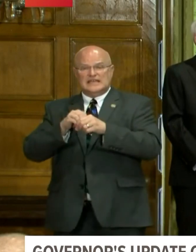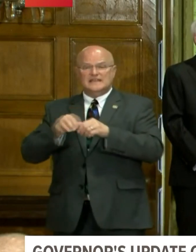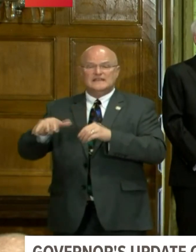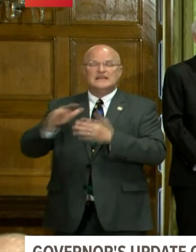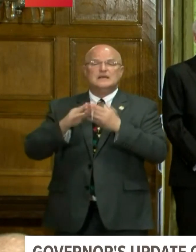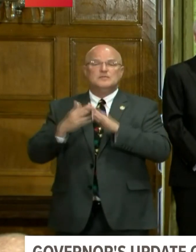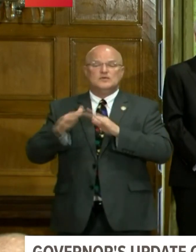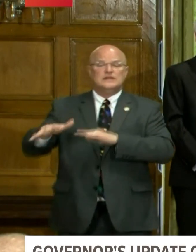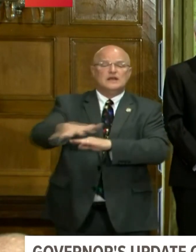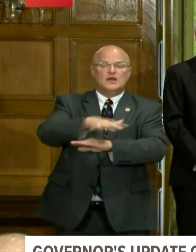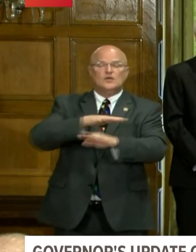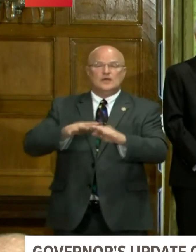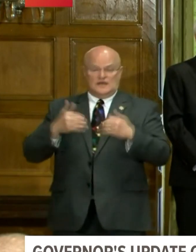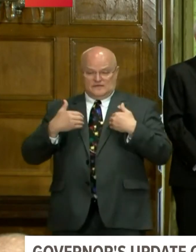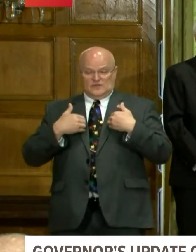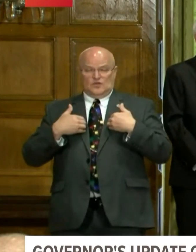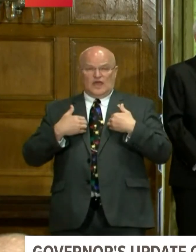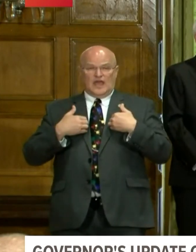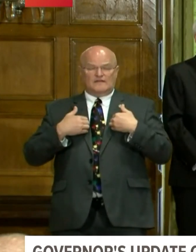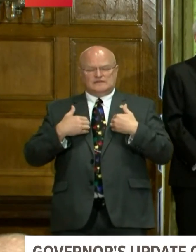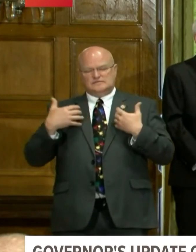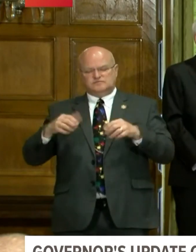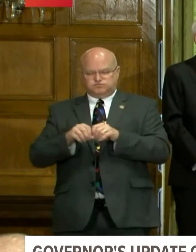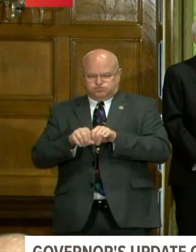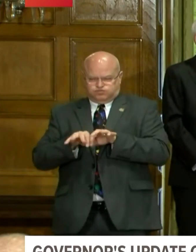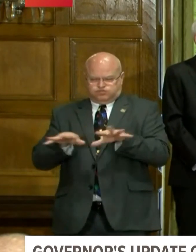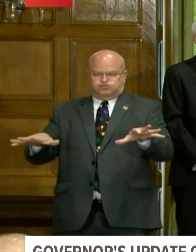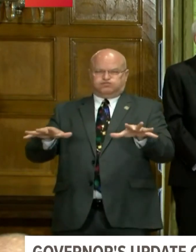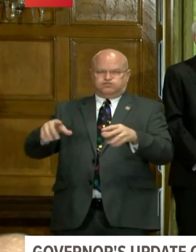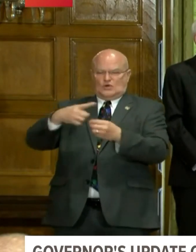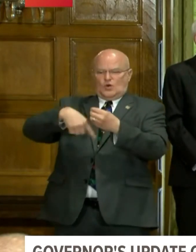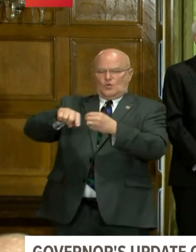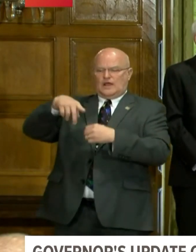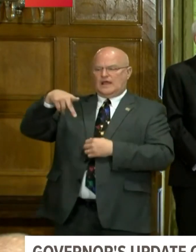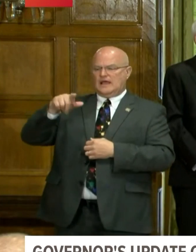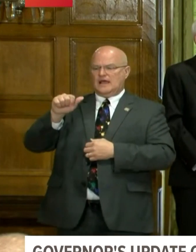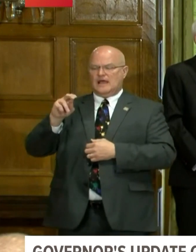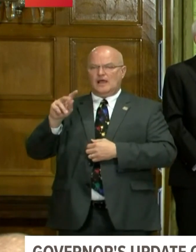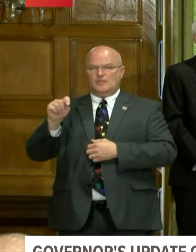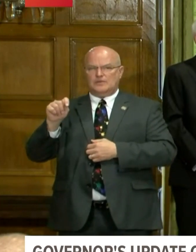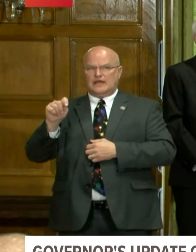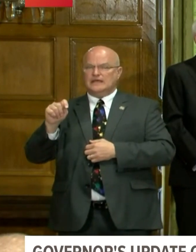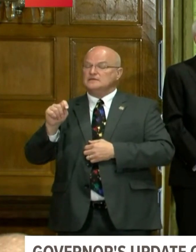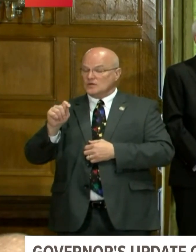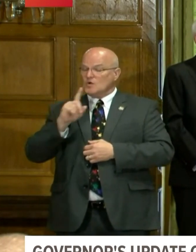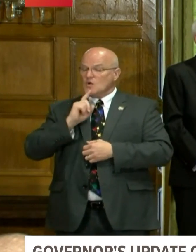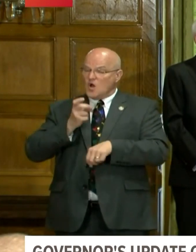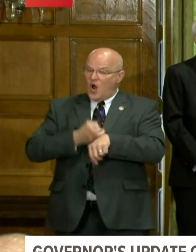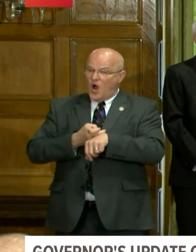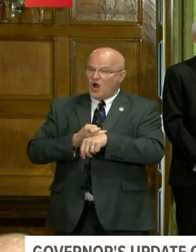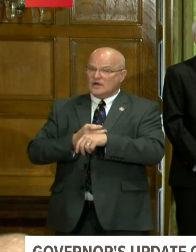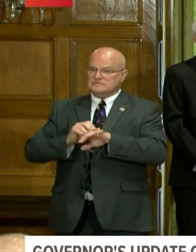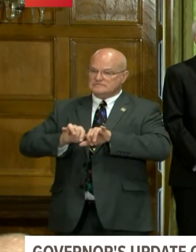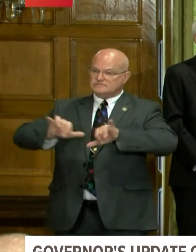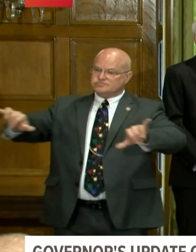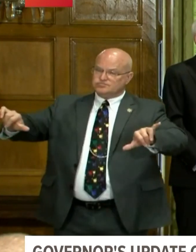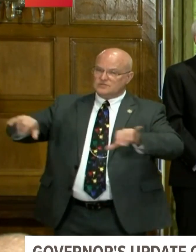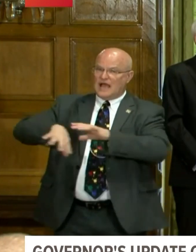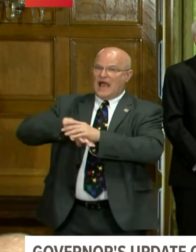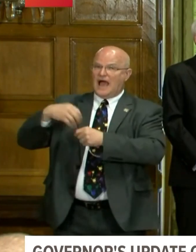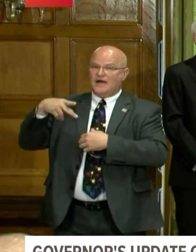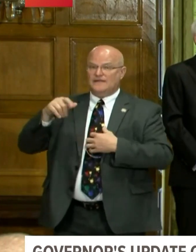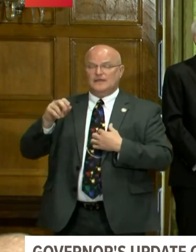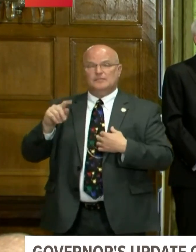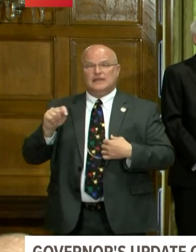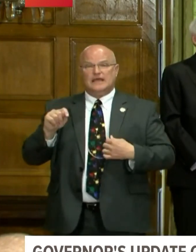surrounding communities. If you've got a rip-roaring epidemic around a plant, it's going to be really, really hard to keep it out of the plant. In